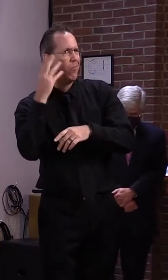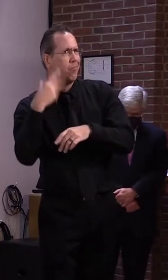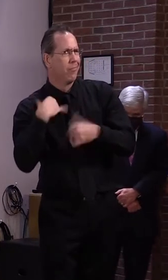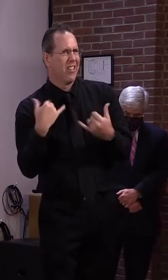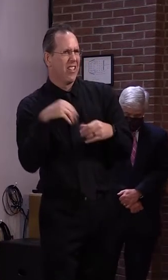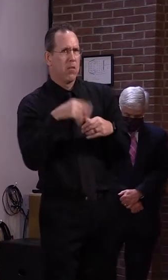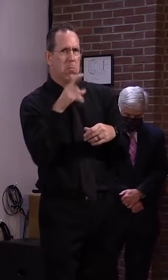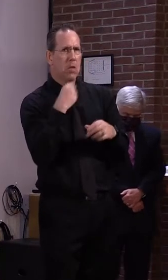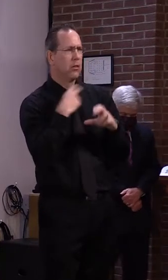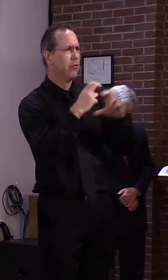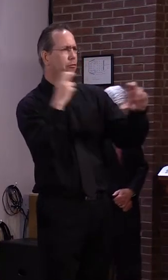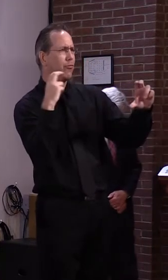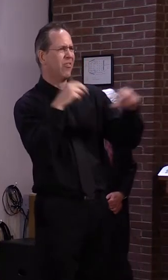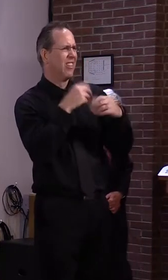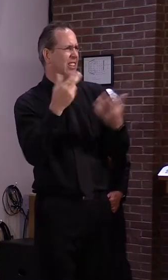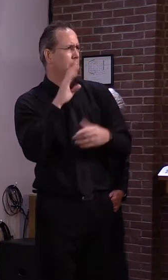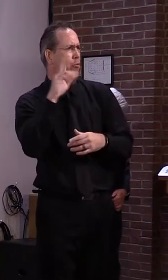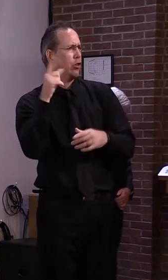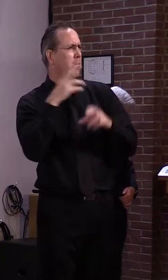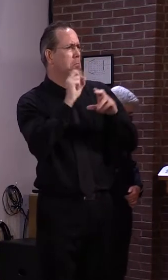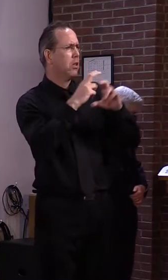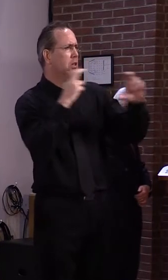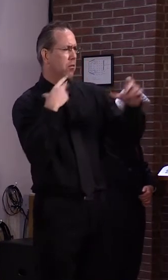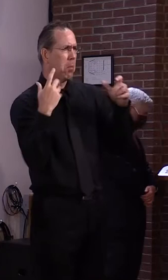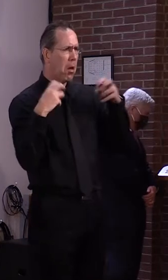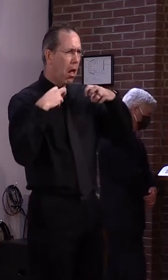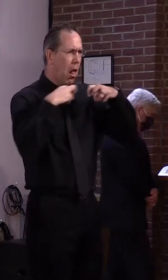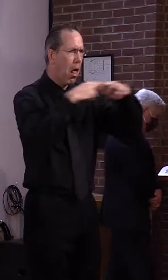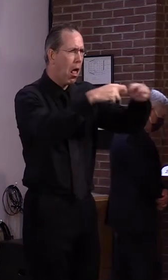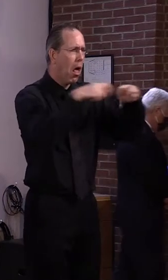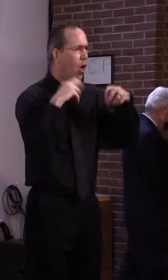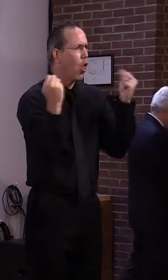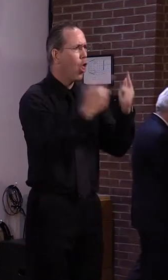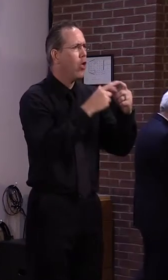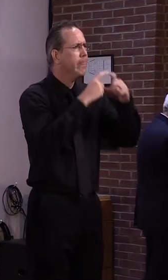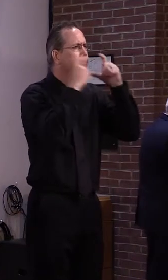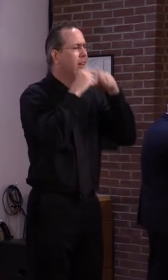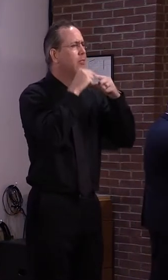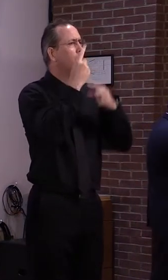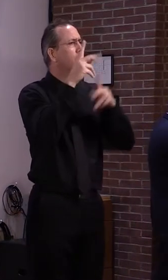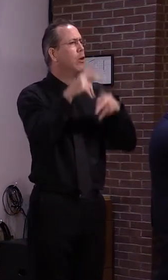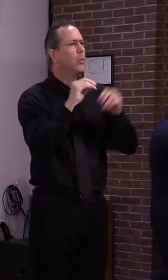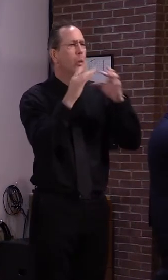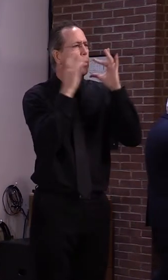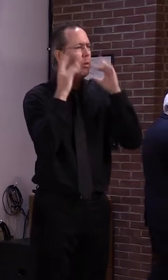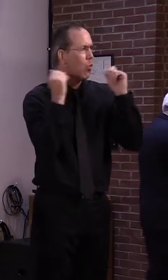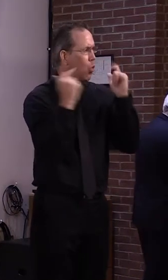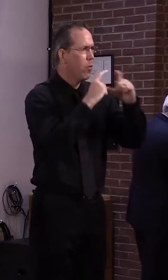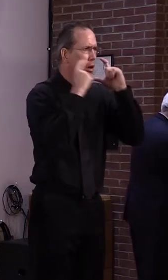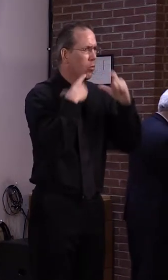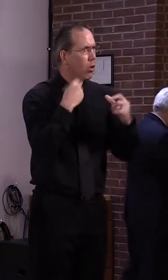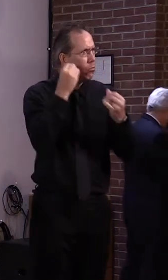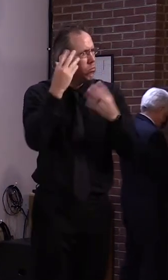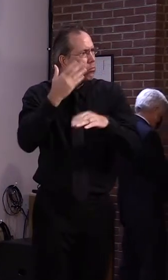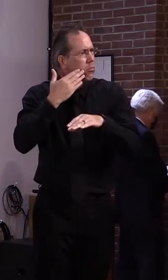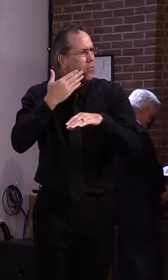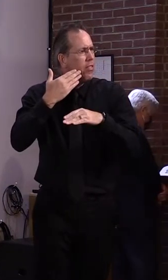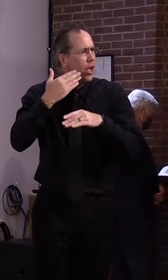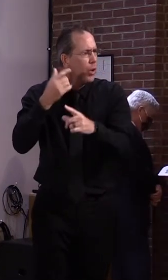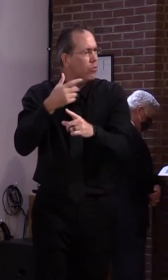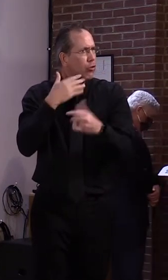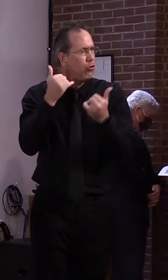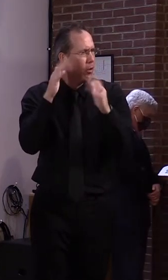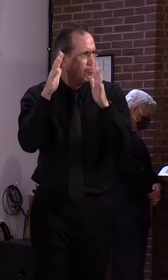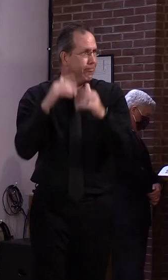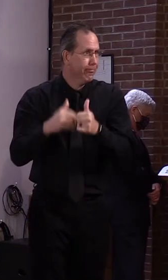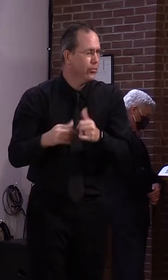mentioned that the schools and the colleges in themselves are kind of a spigot turn. As far as the general economy is concerned, are you waiting to see